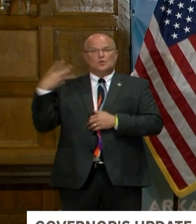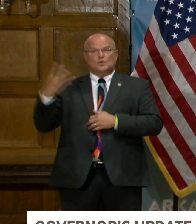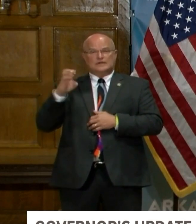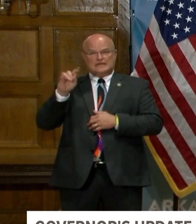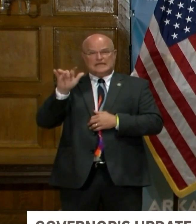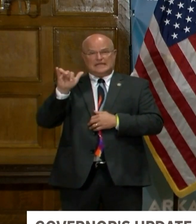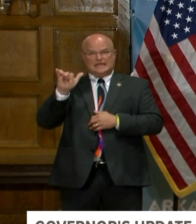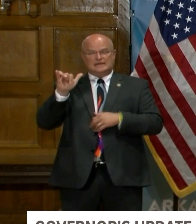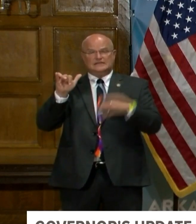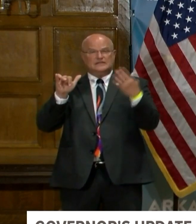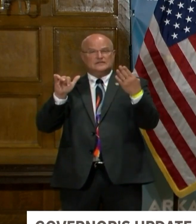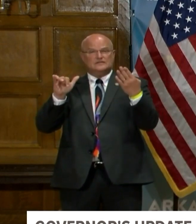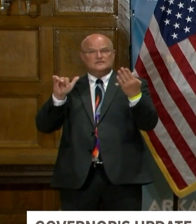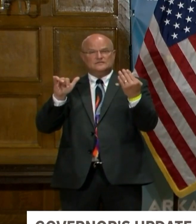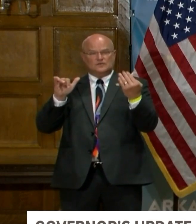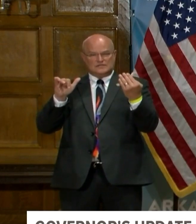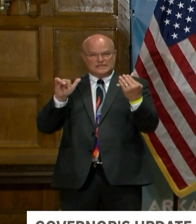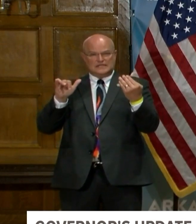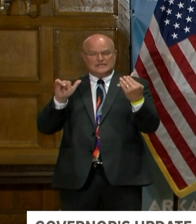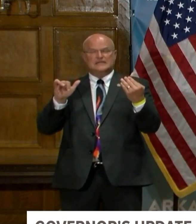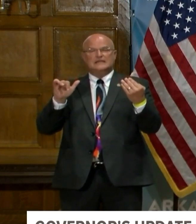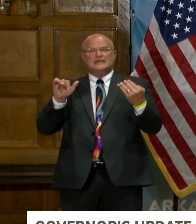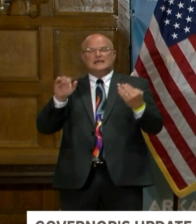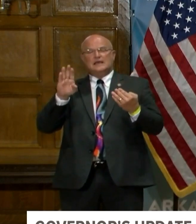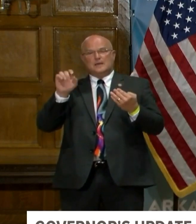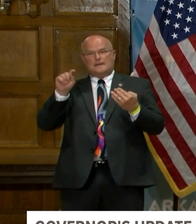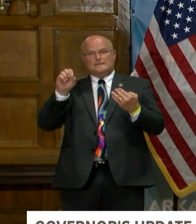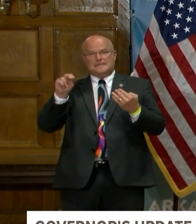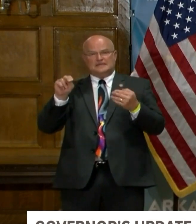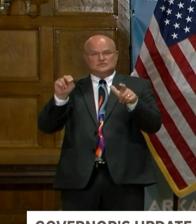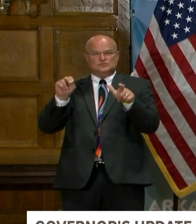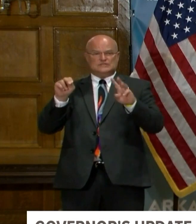Washington County 14, and Benton County 26.